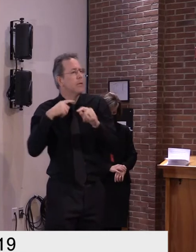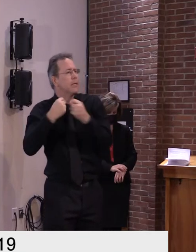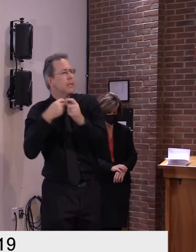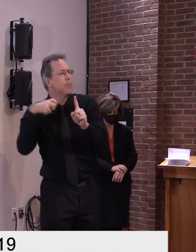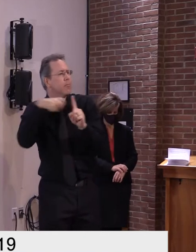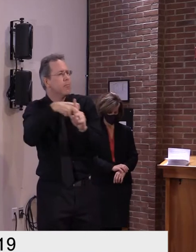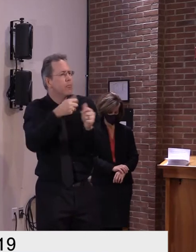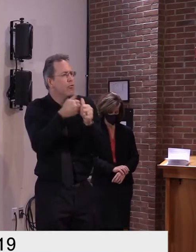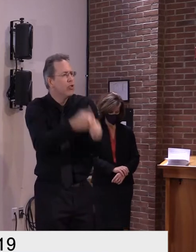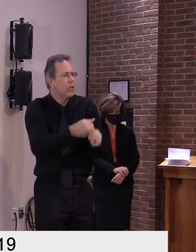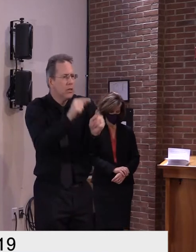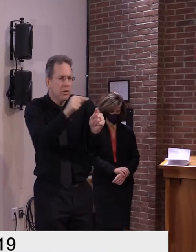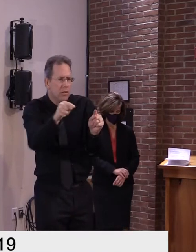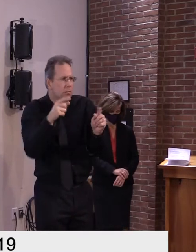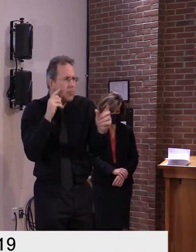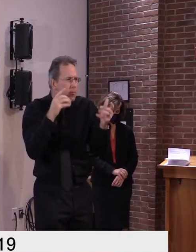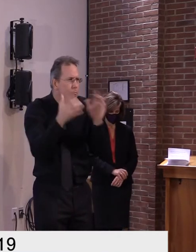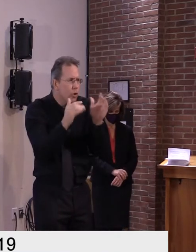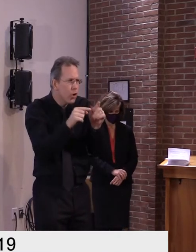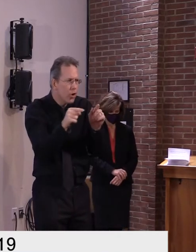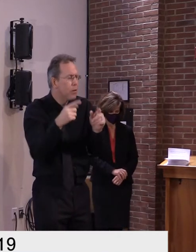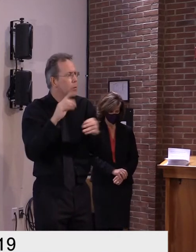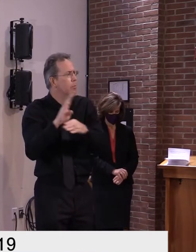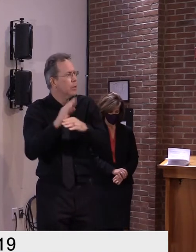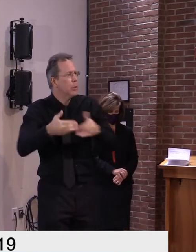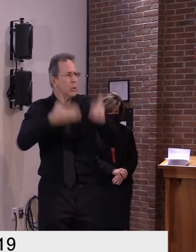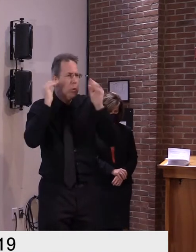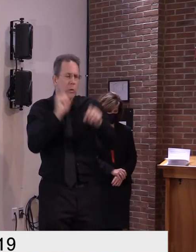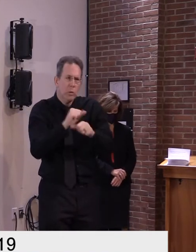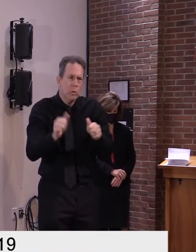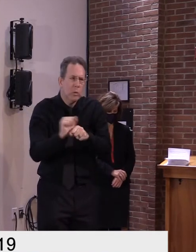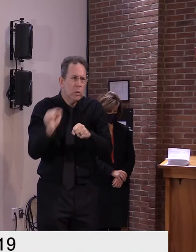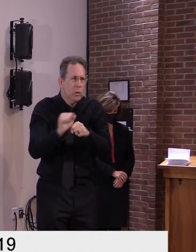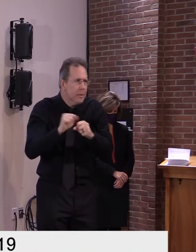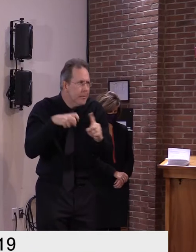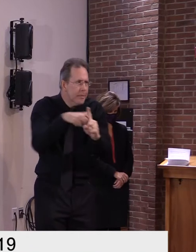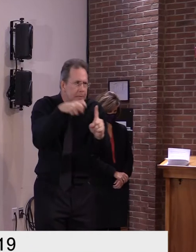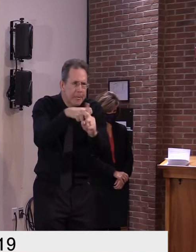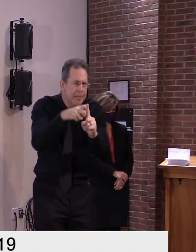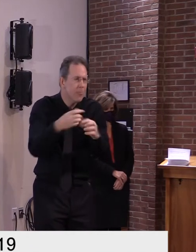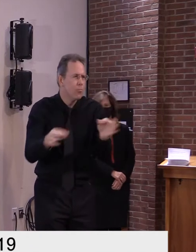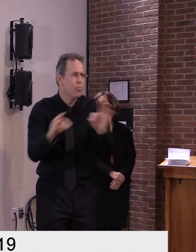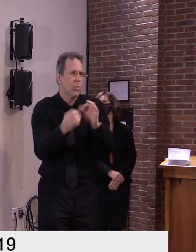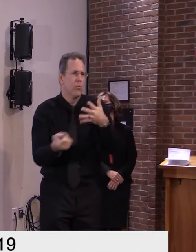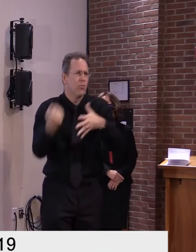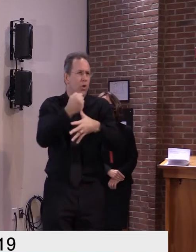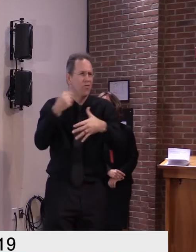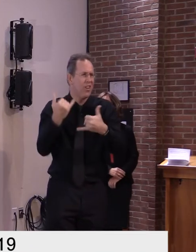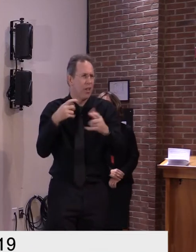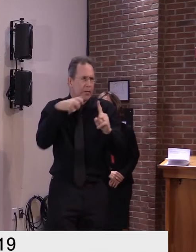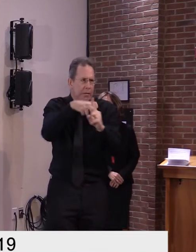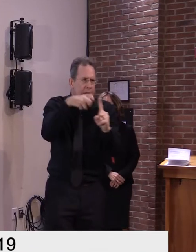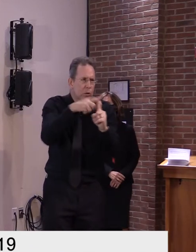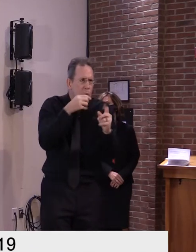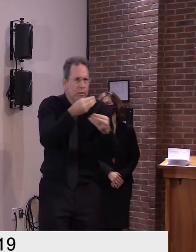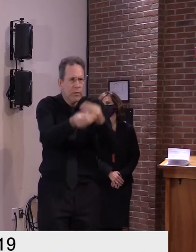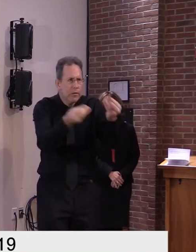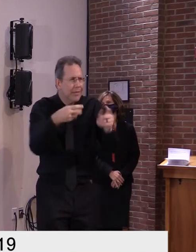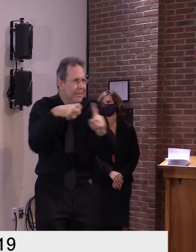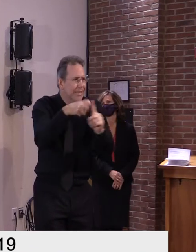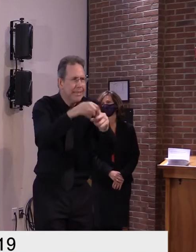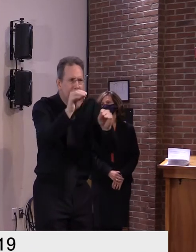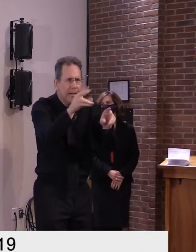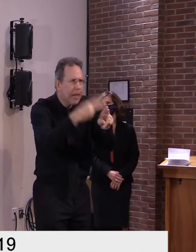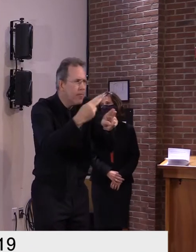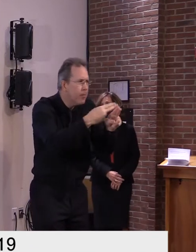that's keeping our workforce very, very busy. And to begin to start using them to start contacting people who may